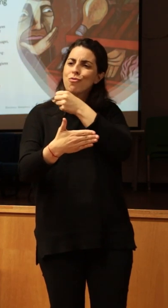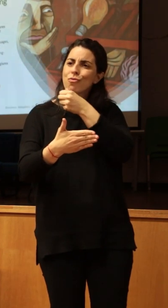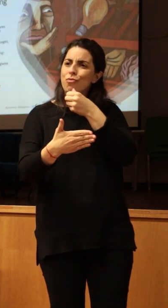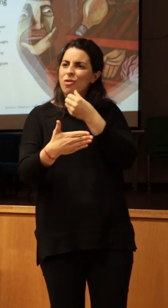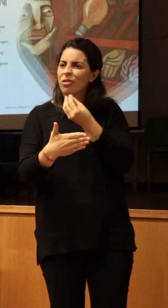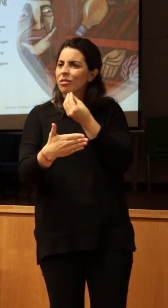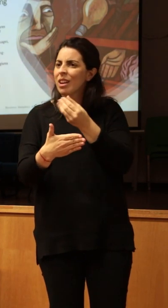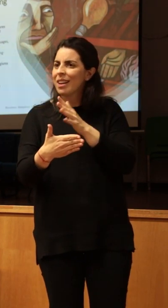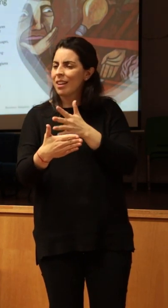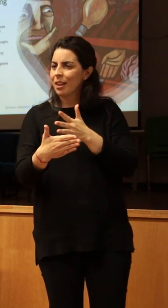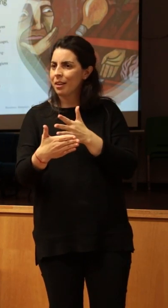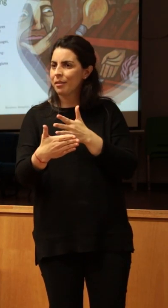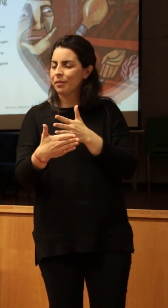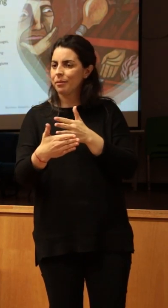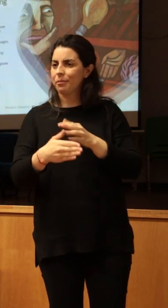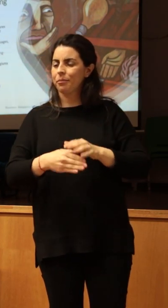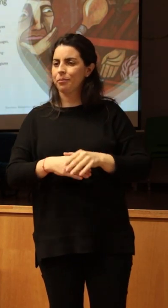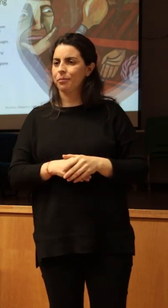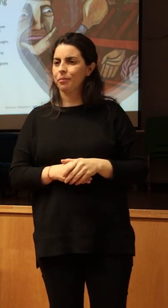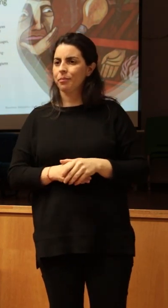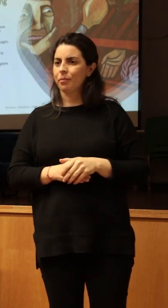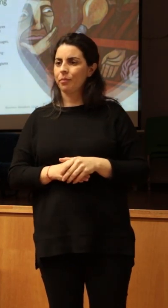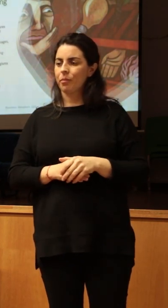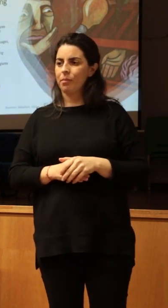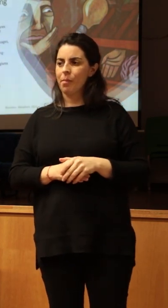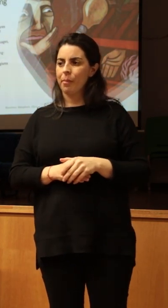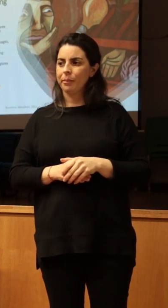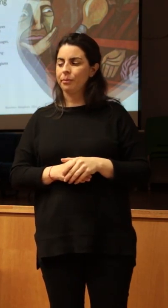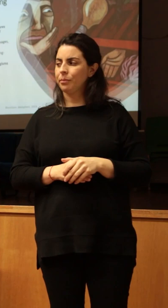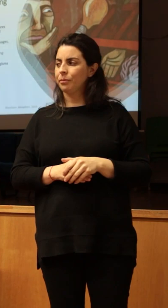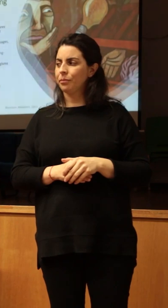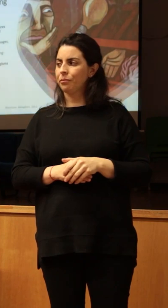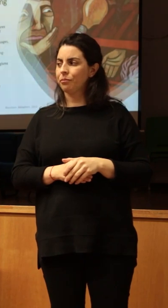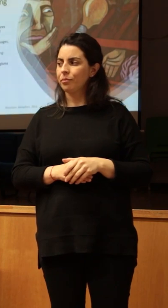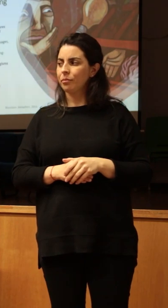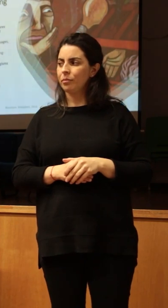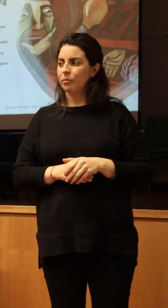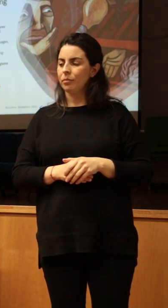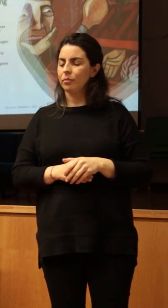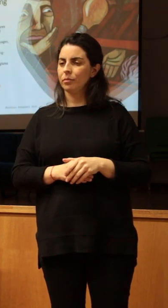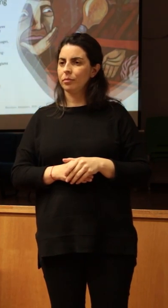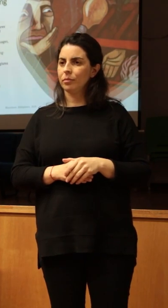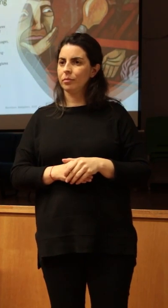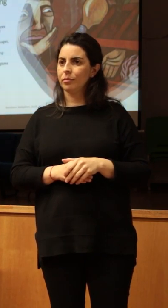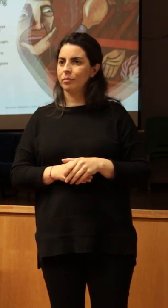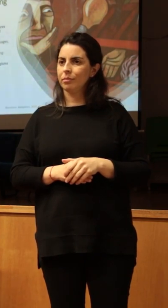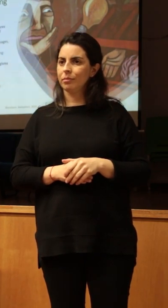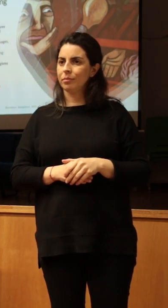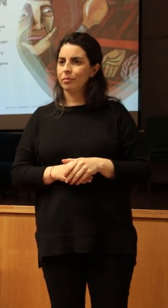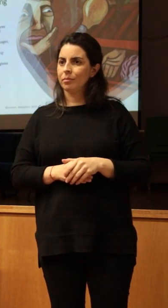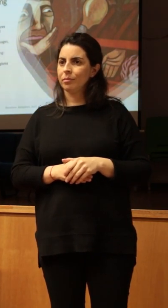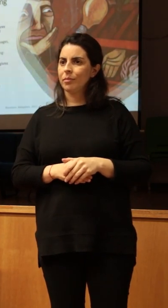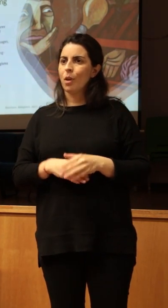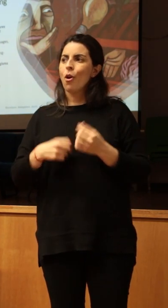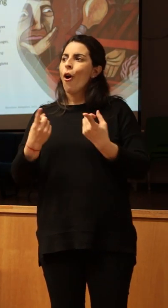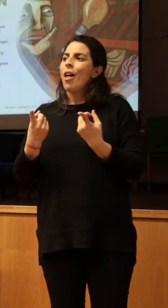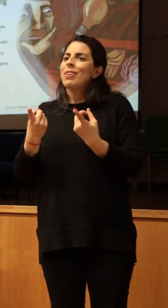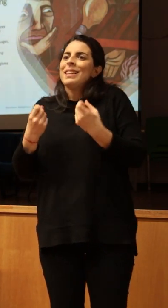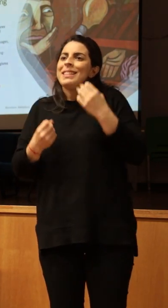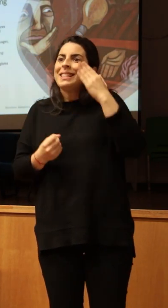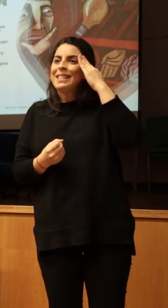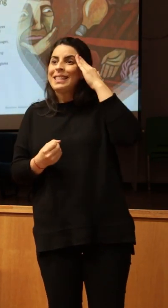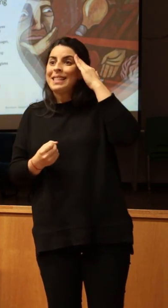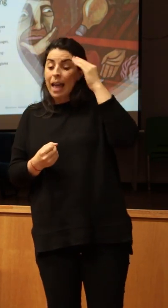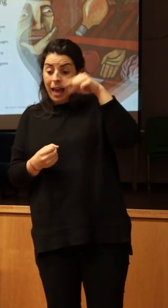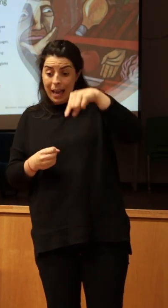processes hitting the wall the same way as the person would actually come to the wall and start hitting it. Porque tengo que ser consciente que cuando utilizo